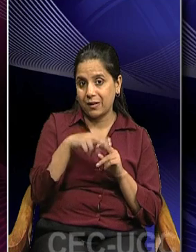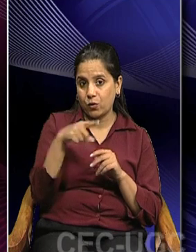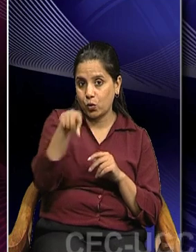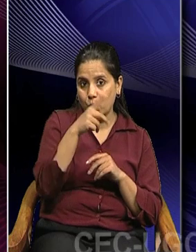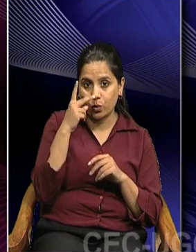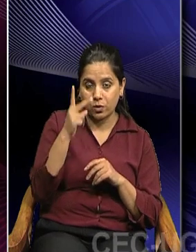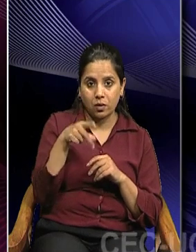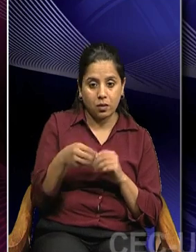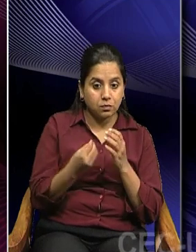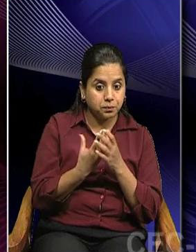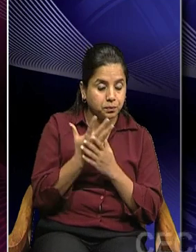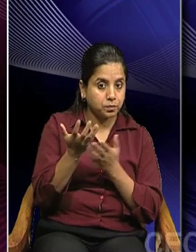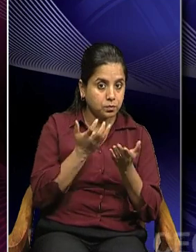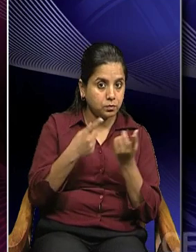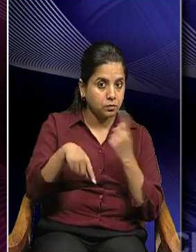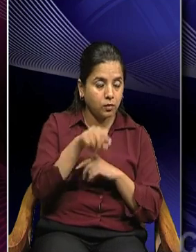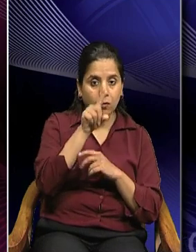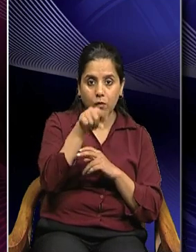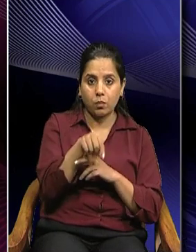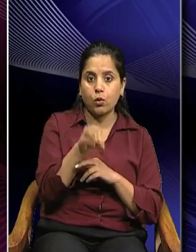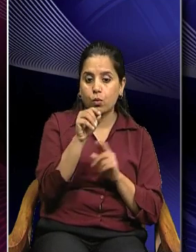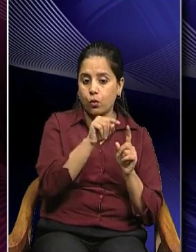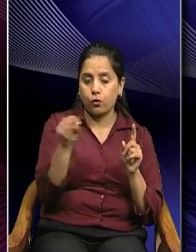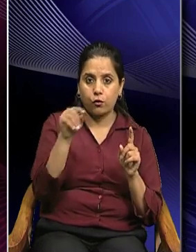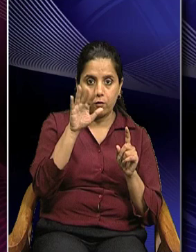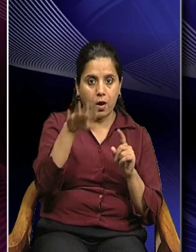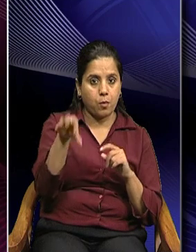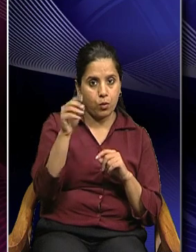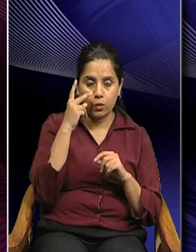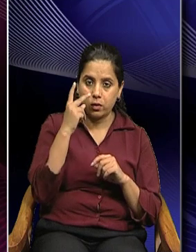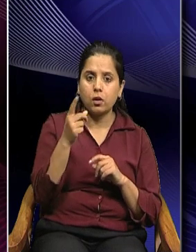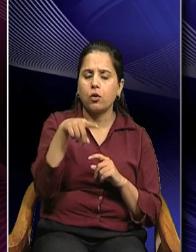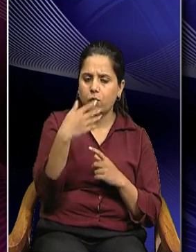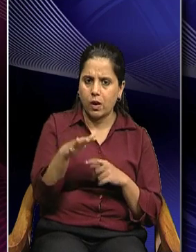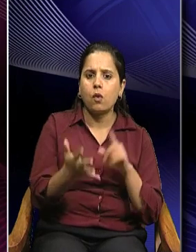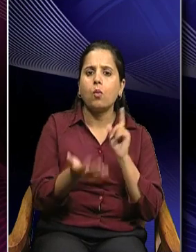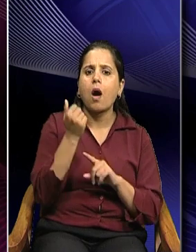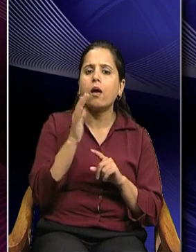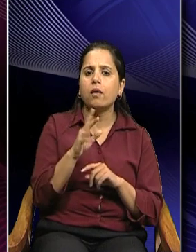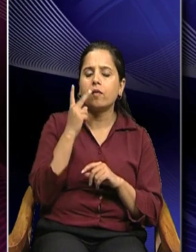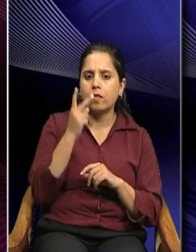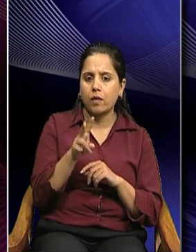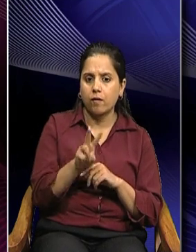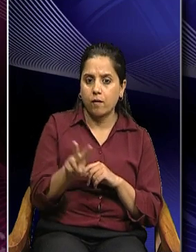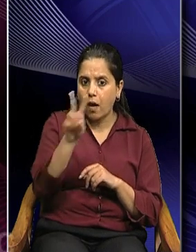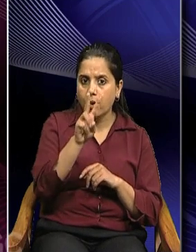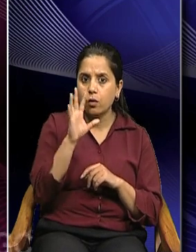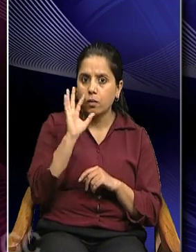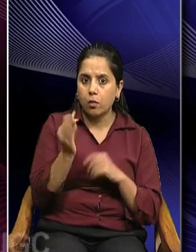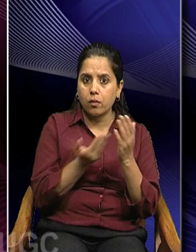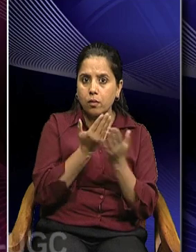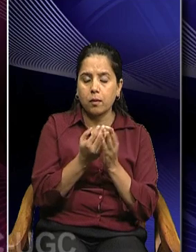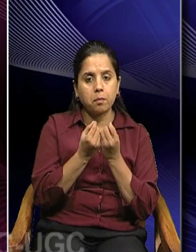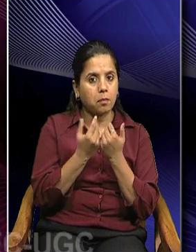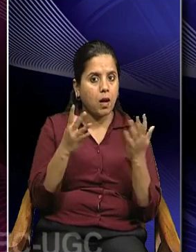the evolution of marketing 1.0 to 5.0, you would find that in terms of value proposition, lot